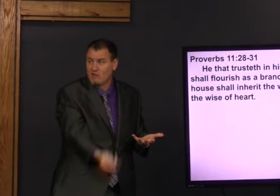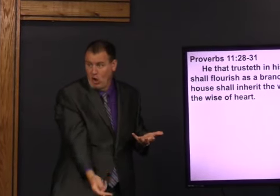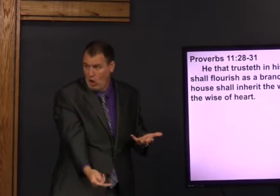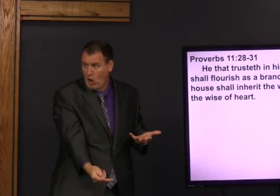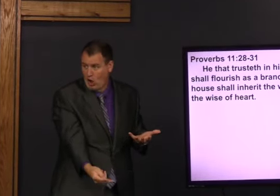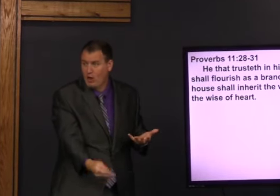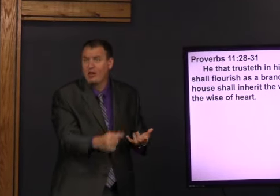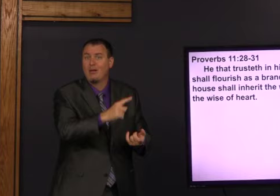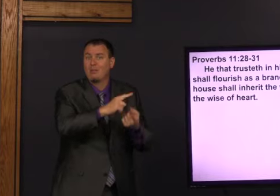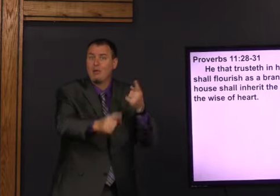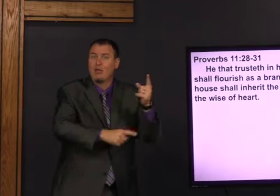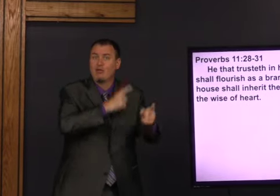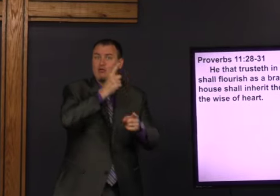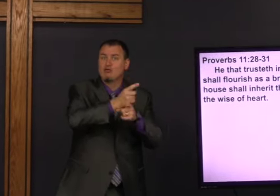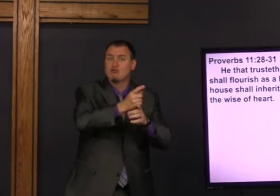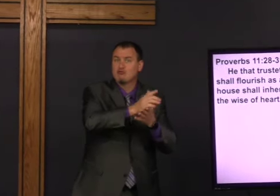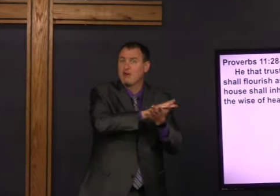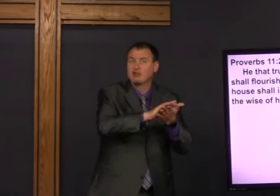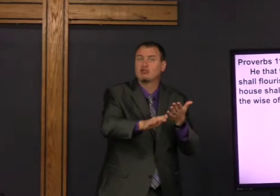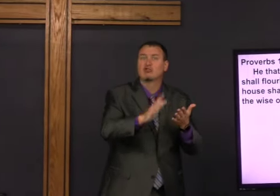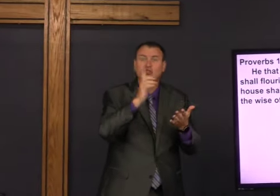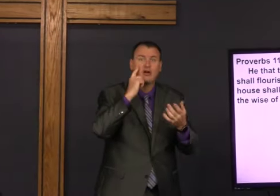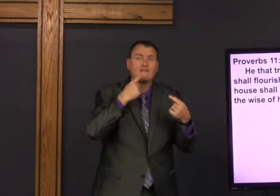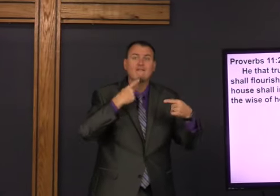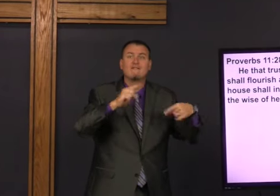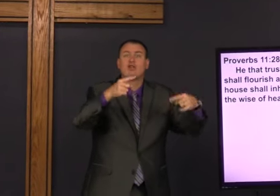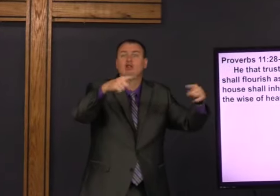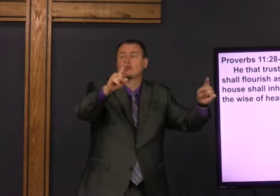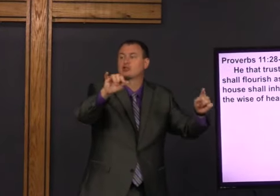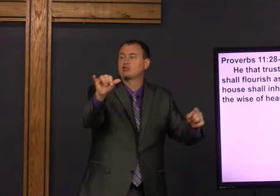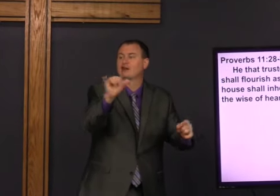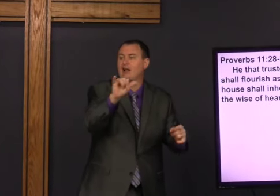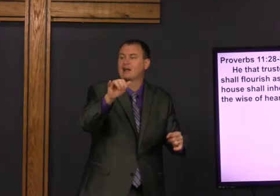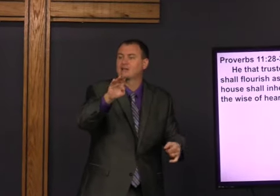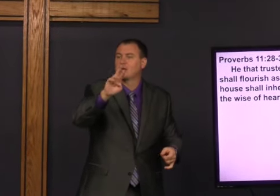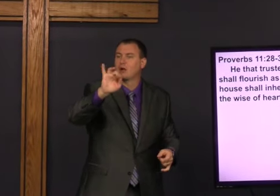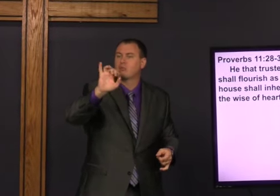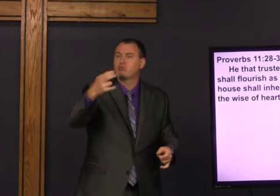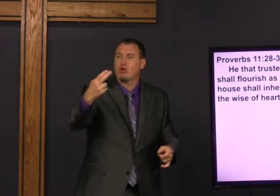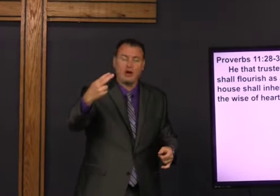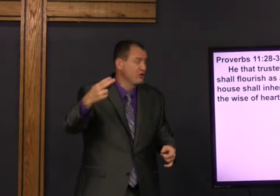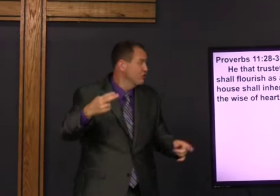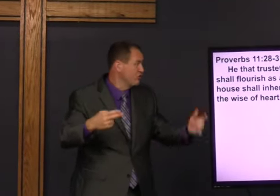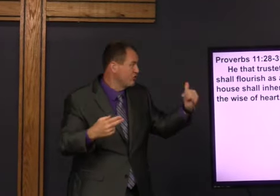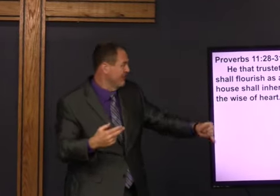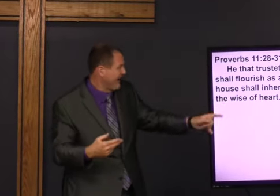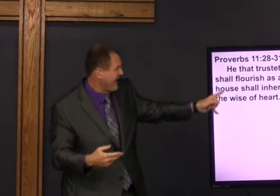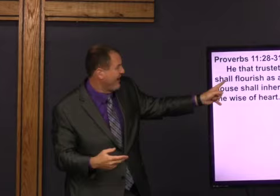fall, but the righteous shall flourish as a branch.